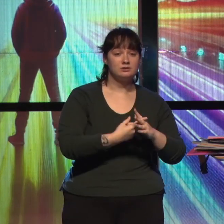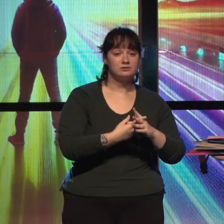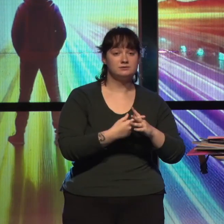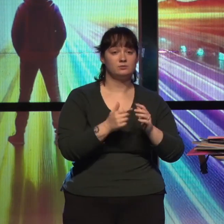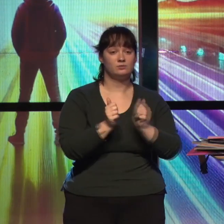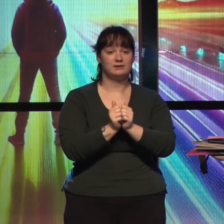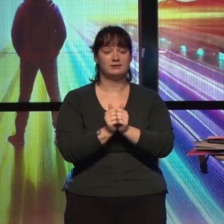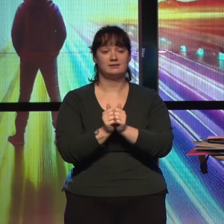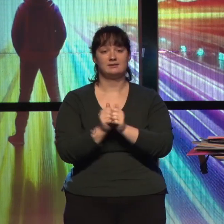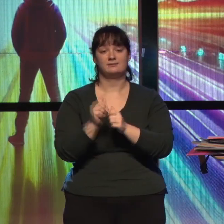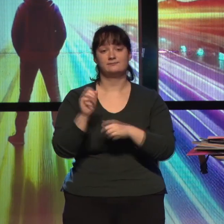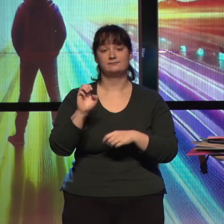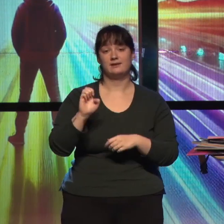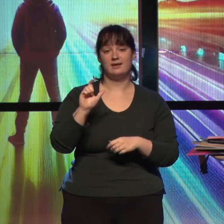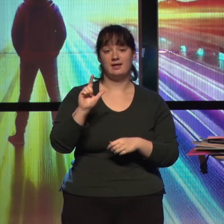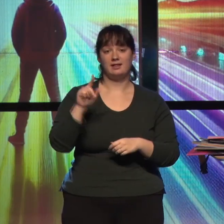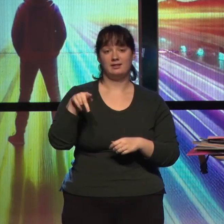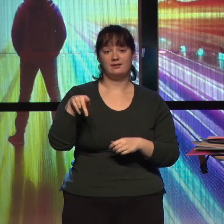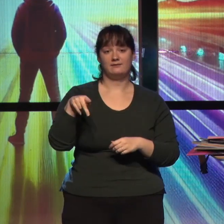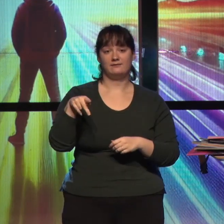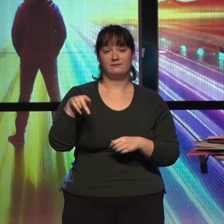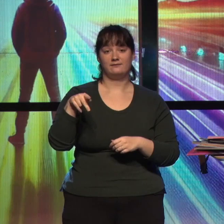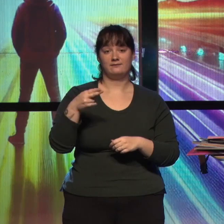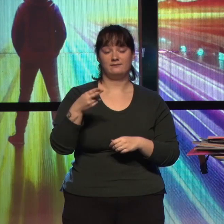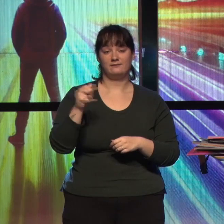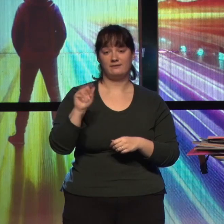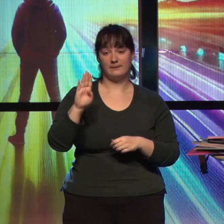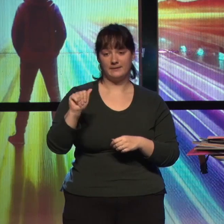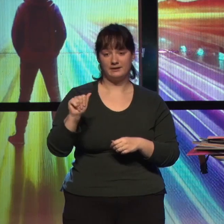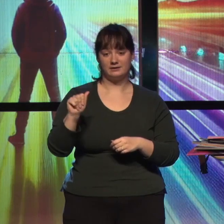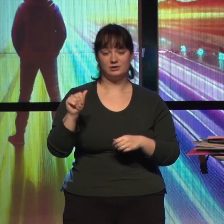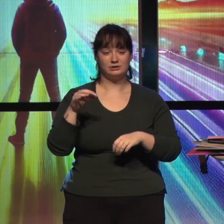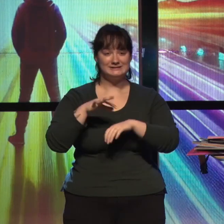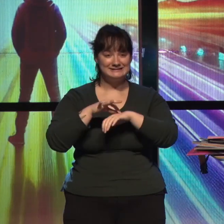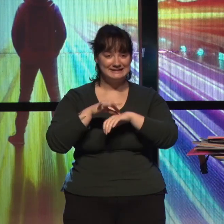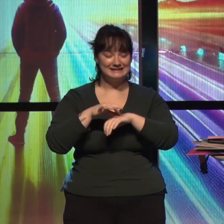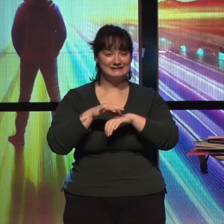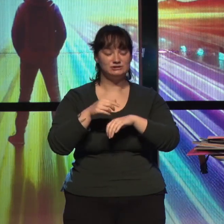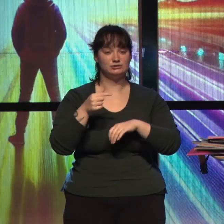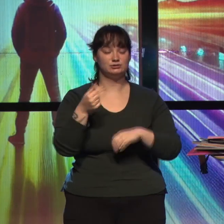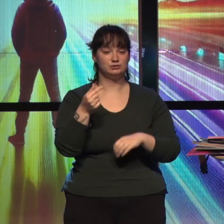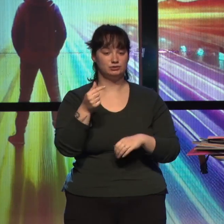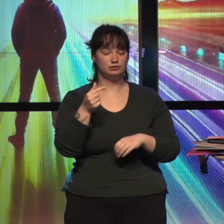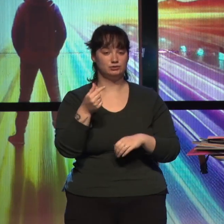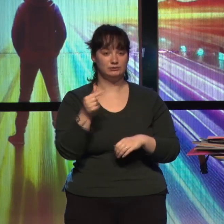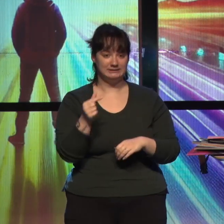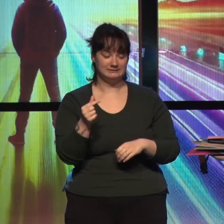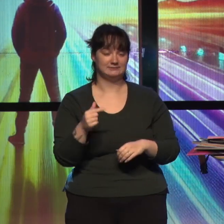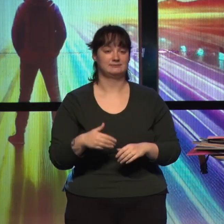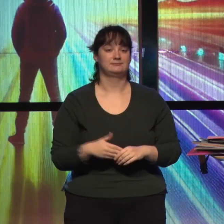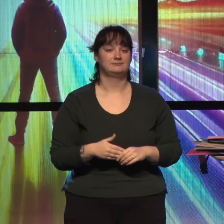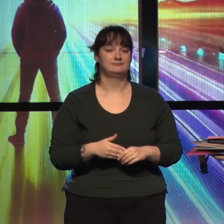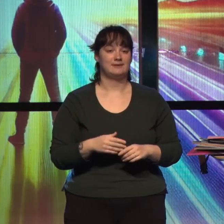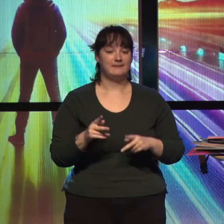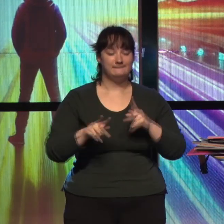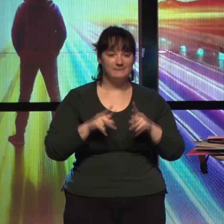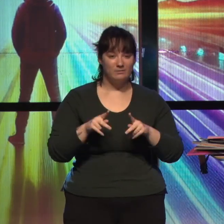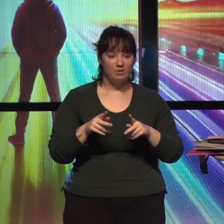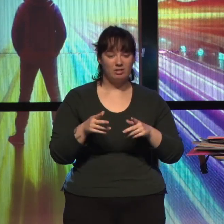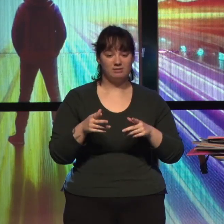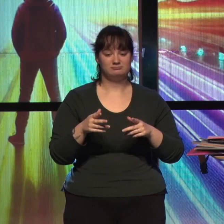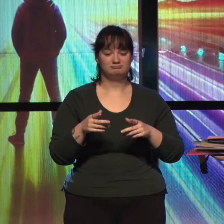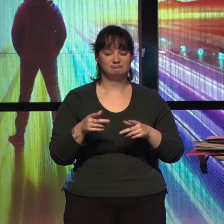green. And that causes her to spend her life being ostracized, misunderstood, made fun of from a very early age.